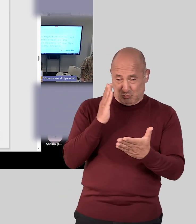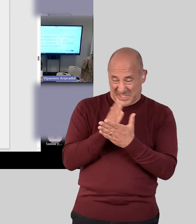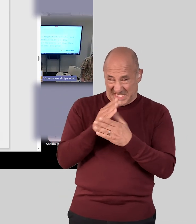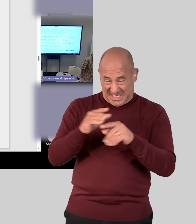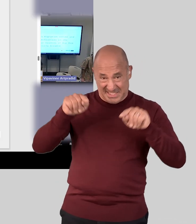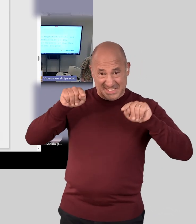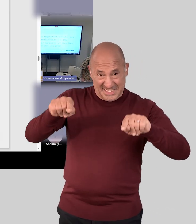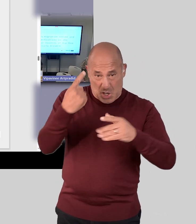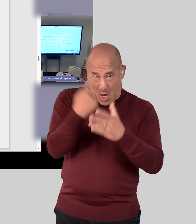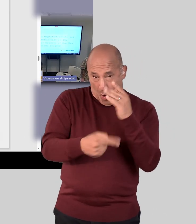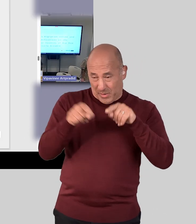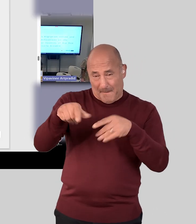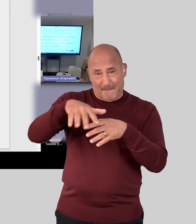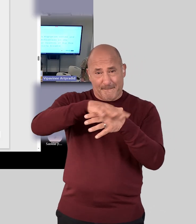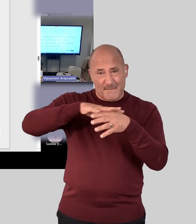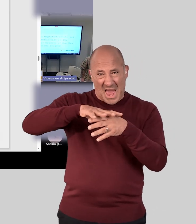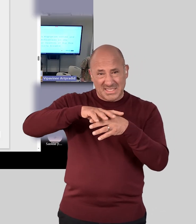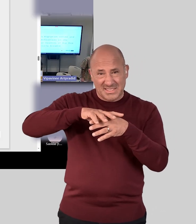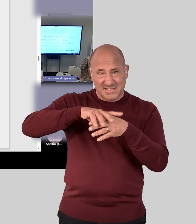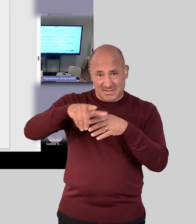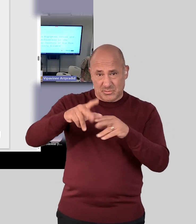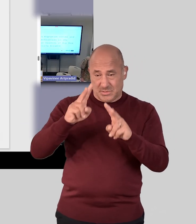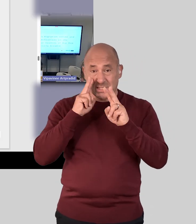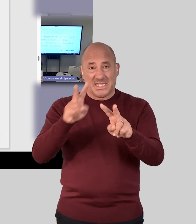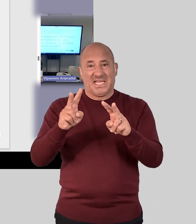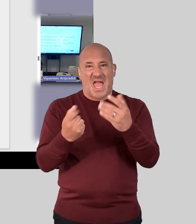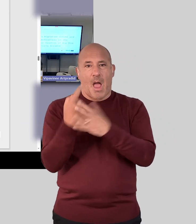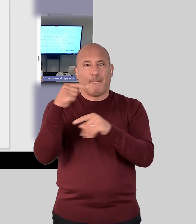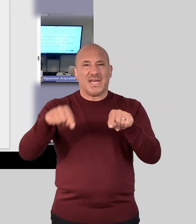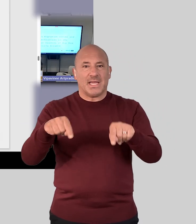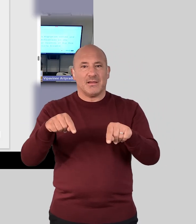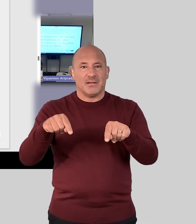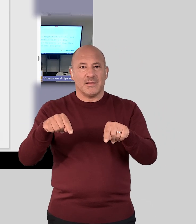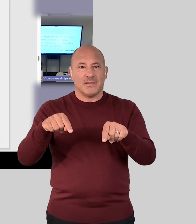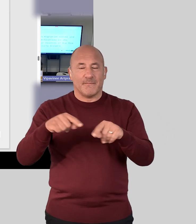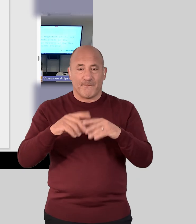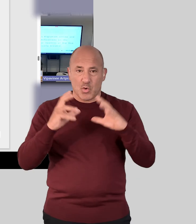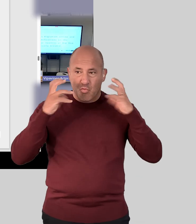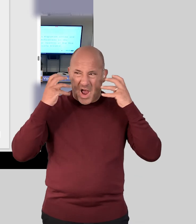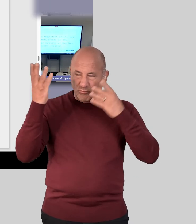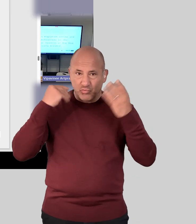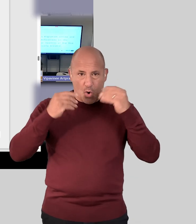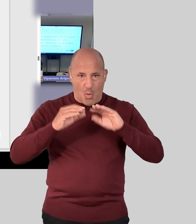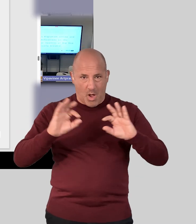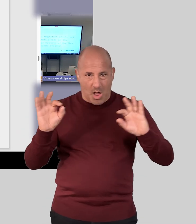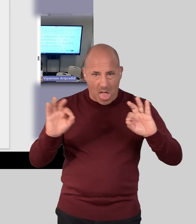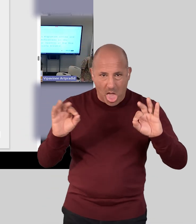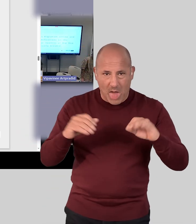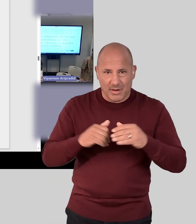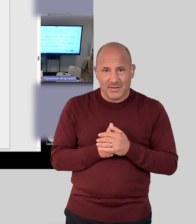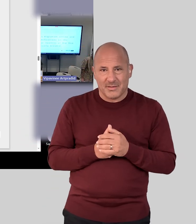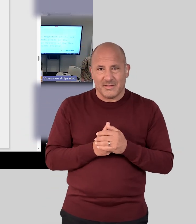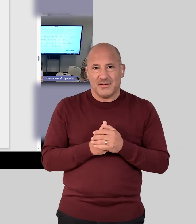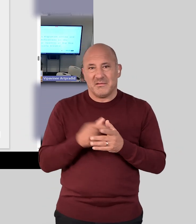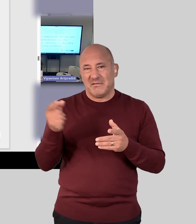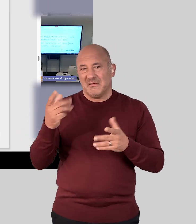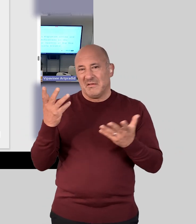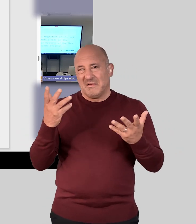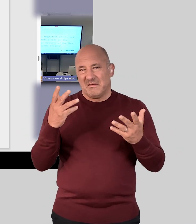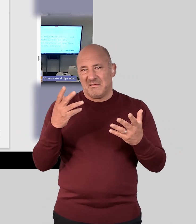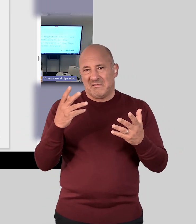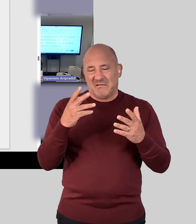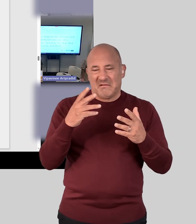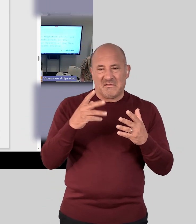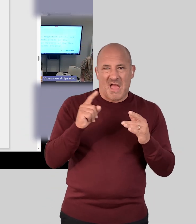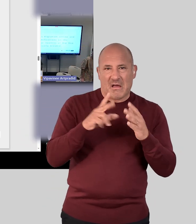70s, it was only in the city where you would see this. You didn't even hear it on the radio. The clubs or